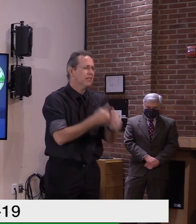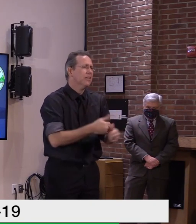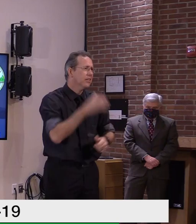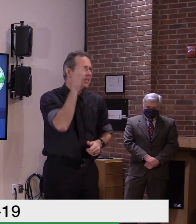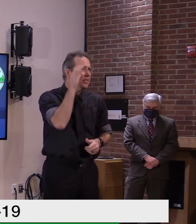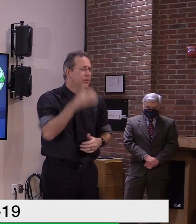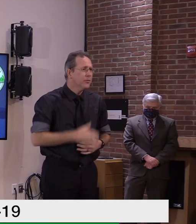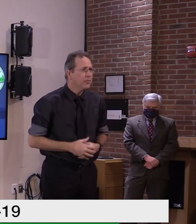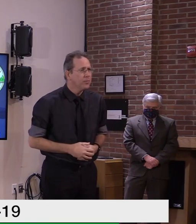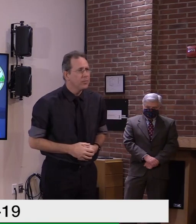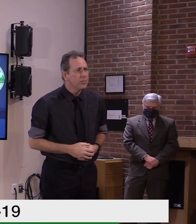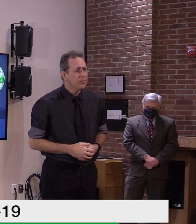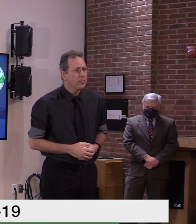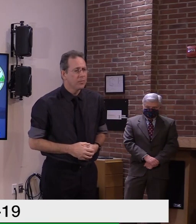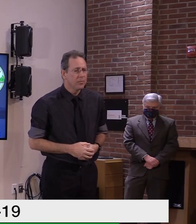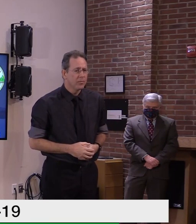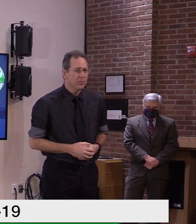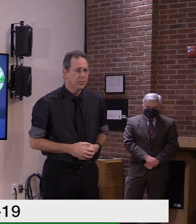Thank you very much.